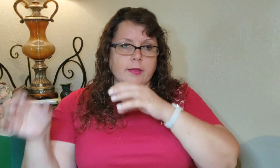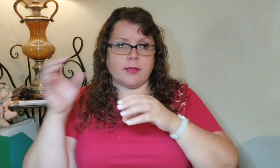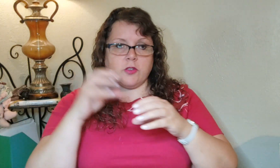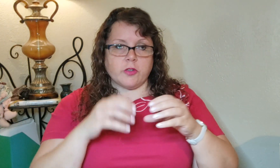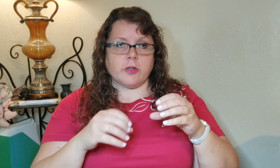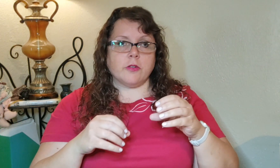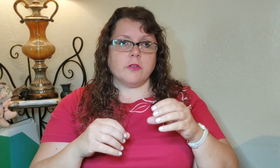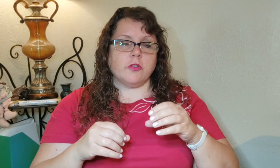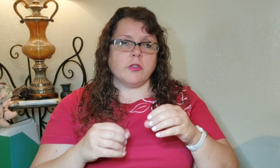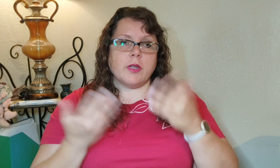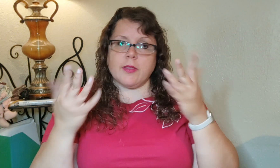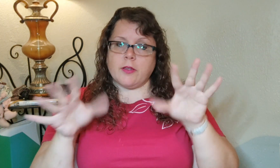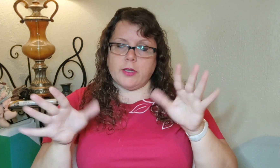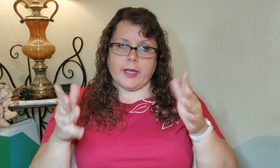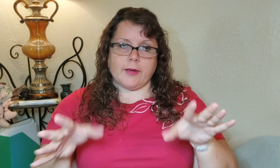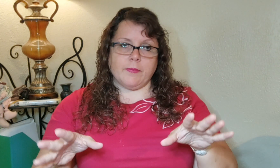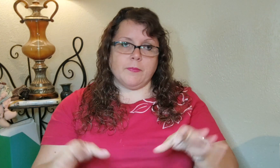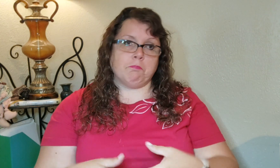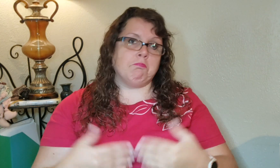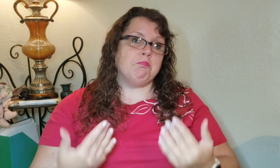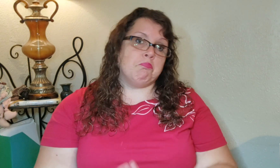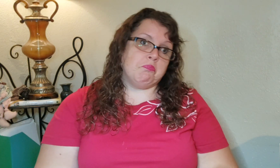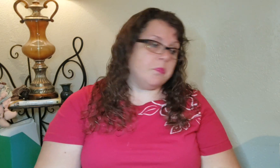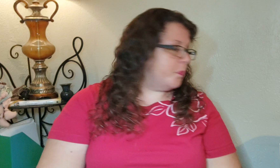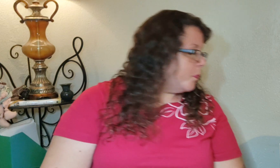and they searched, and then done.